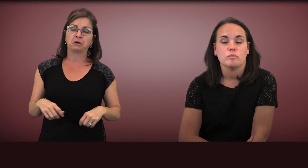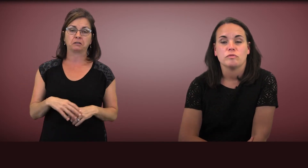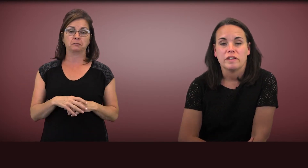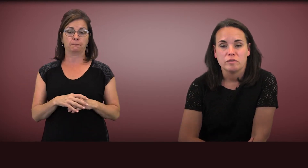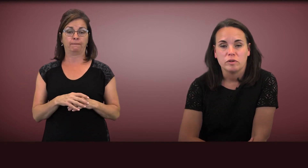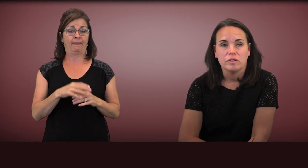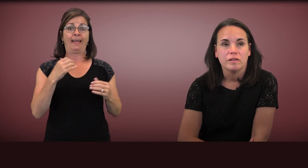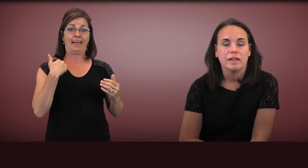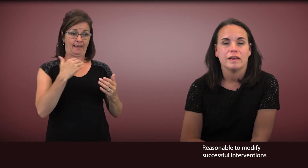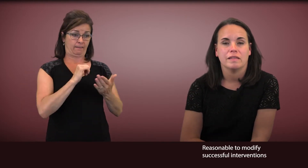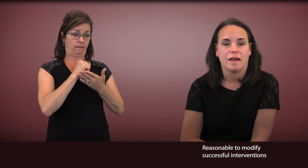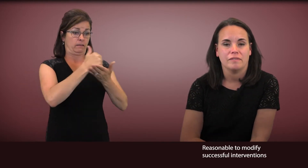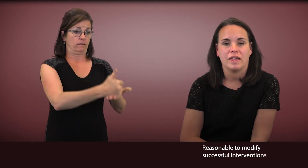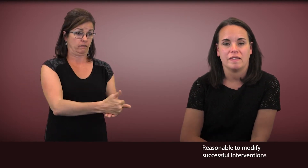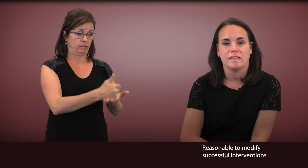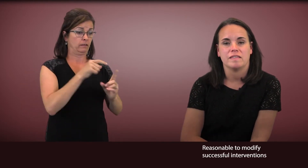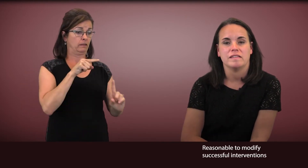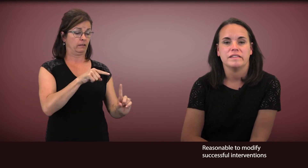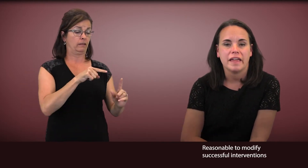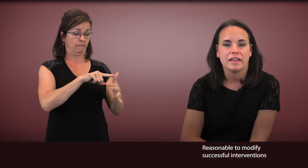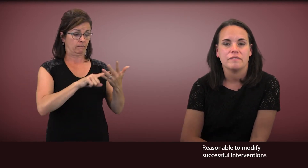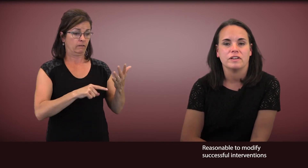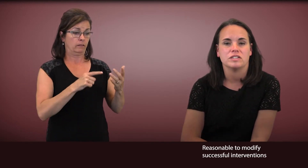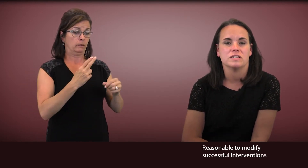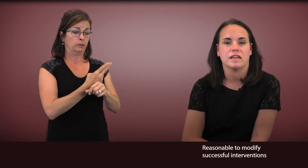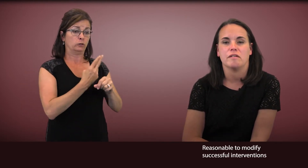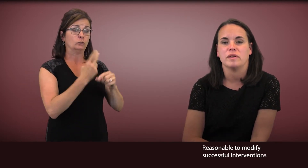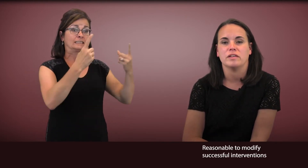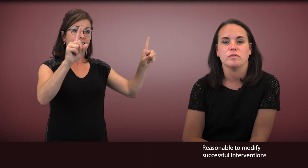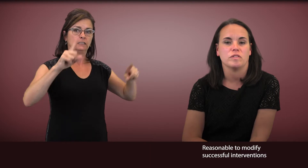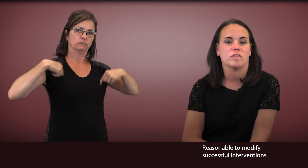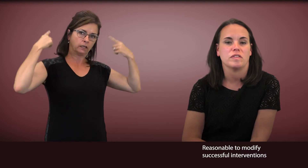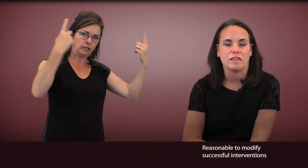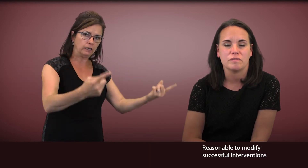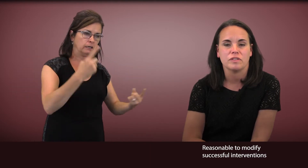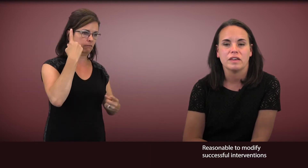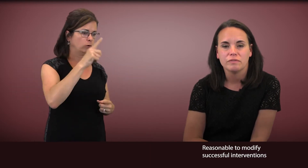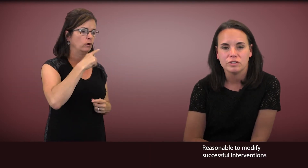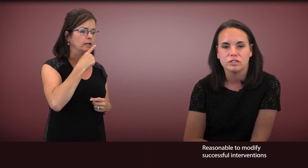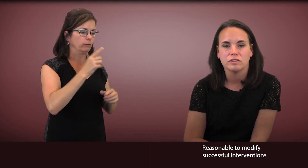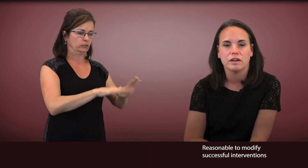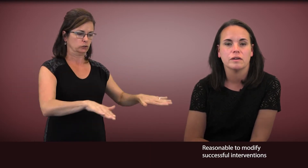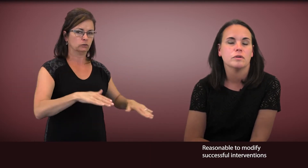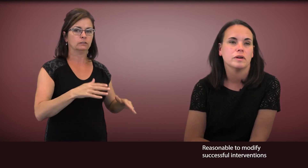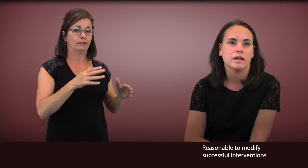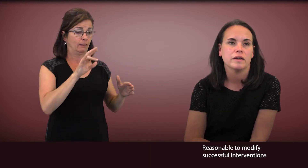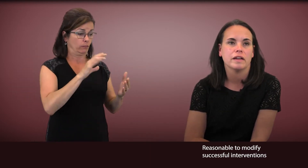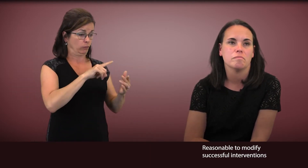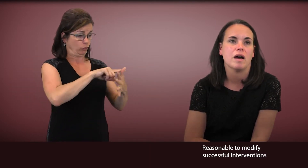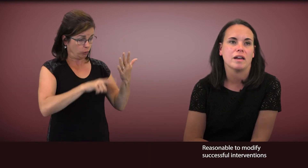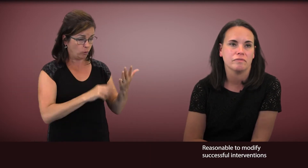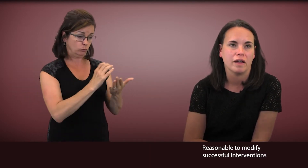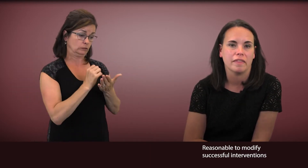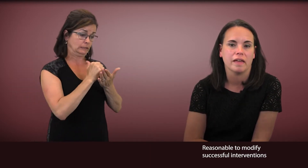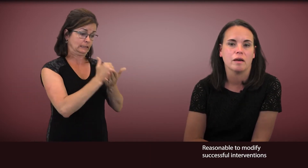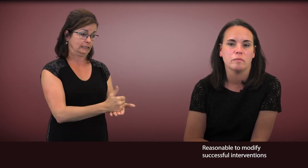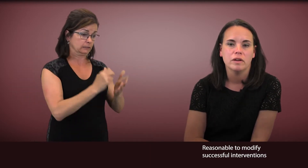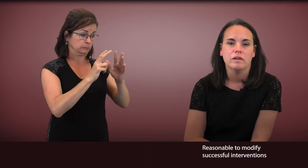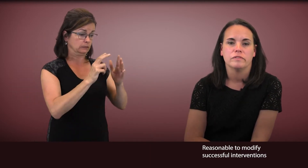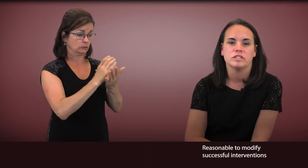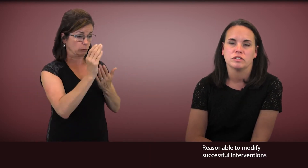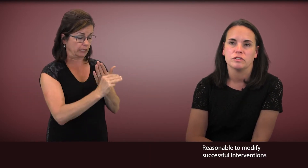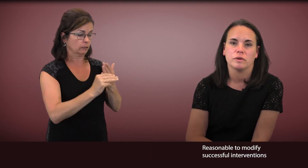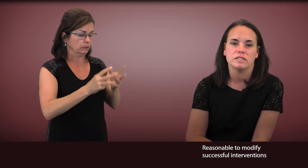Currently, it seems reasonable in a lot of cases to take interventions that have been used successfully for children who are hearing and modify